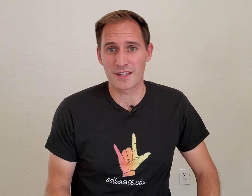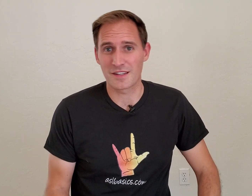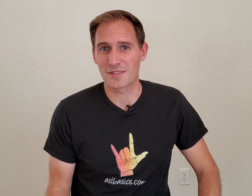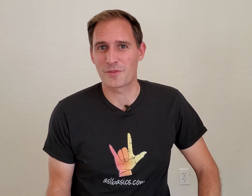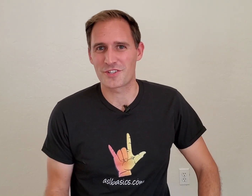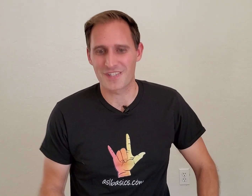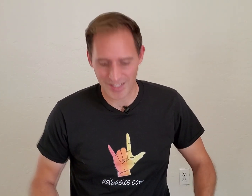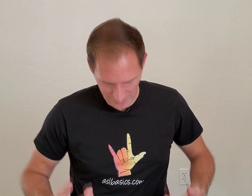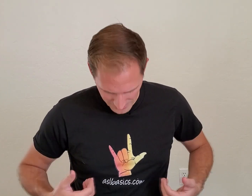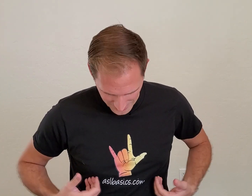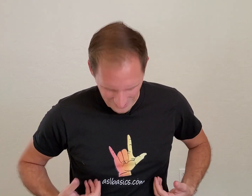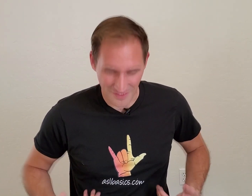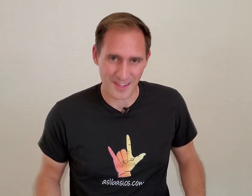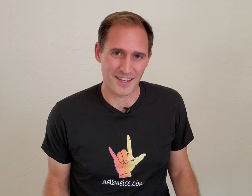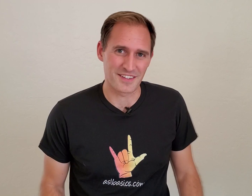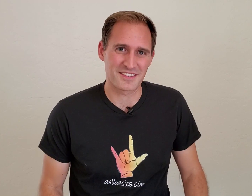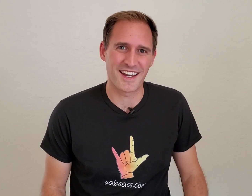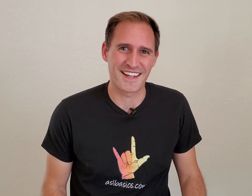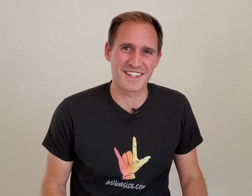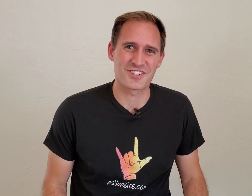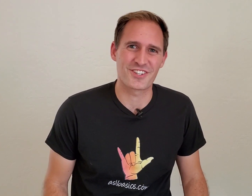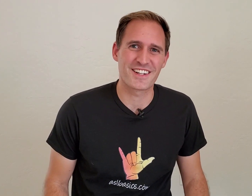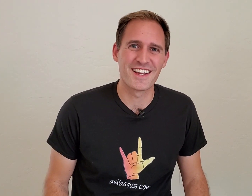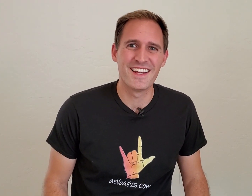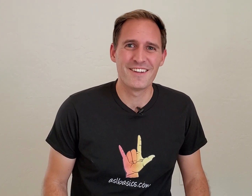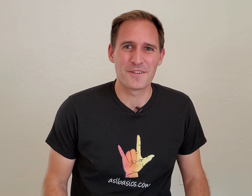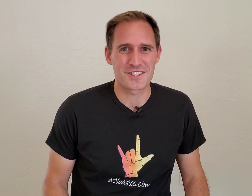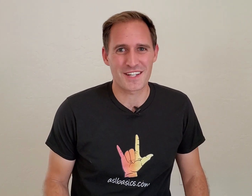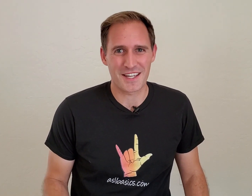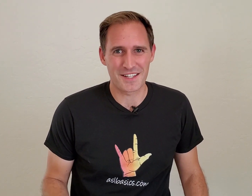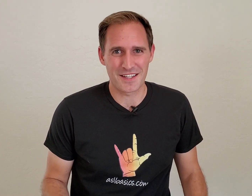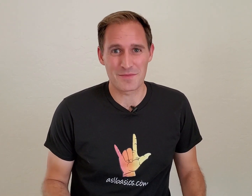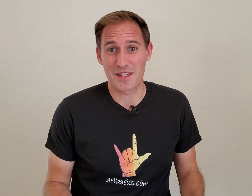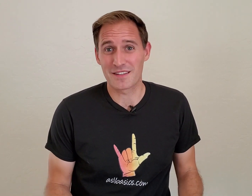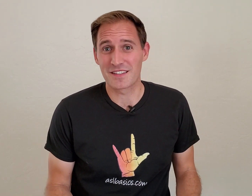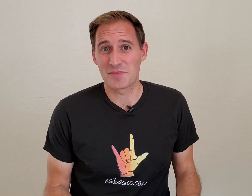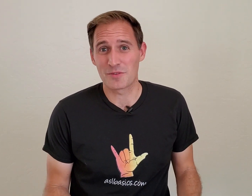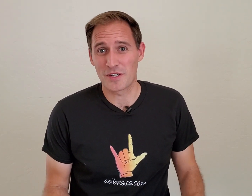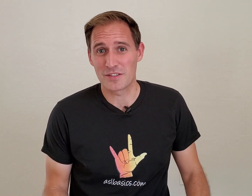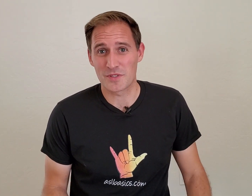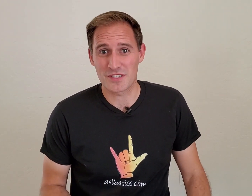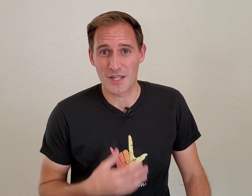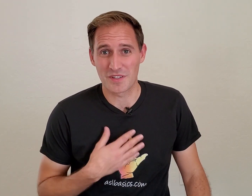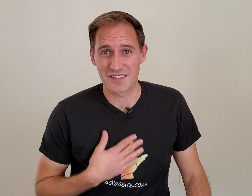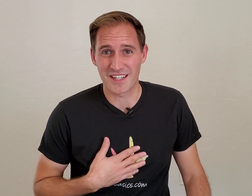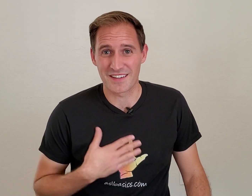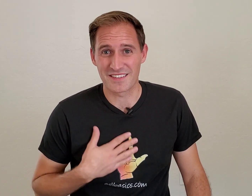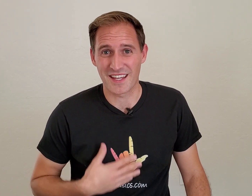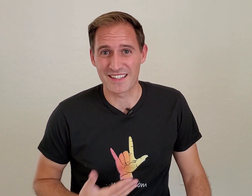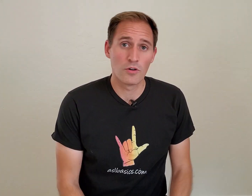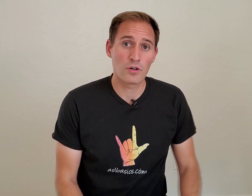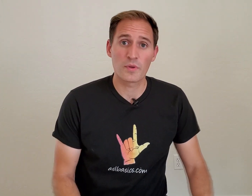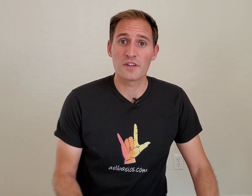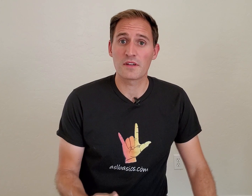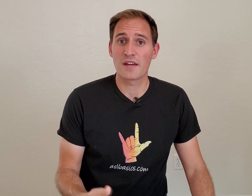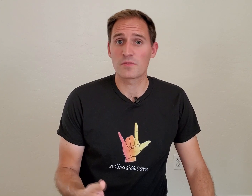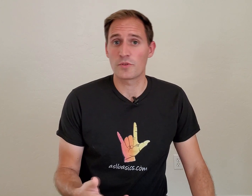custom merchandise, such as this stylish shirt, which I admittedly spent way too much time designing this hand. Or we also have some really